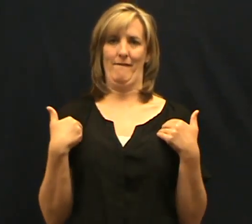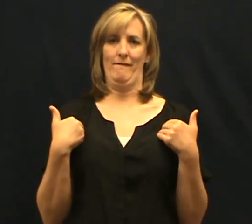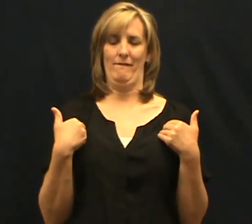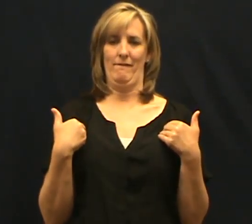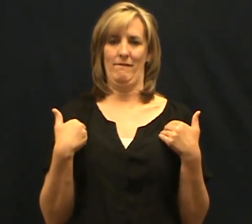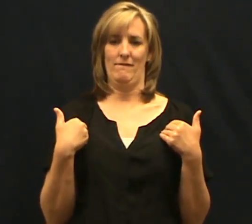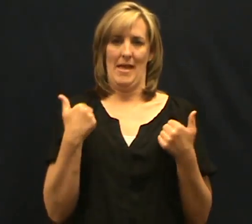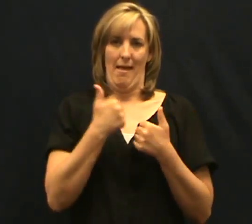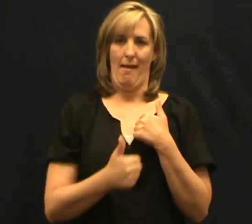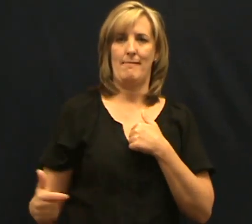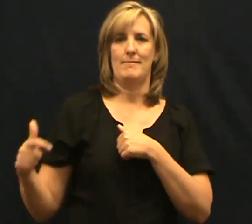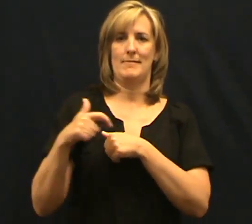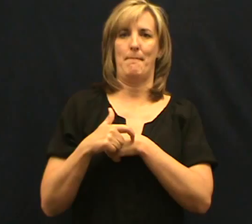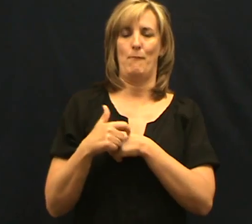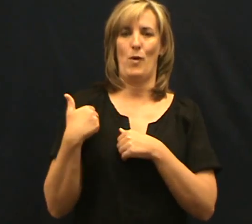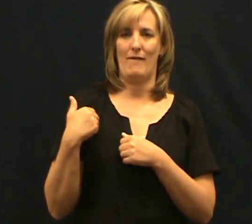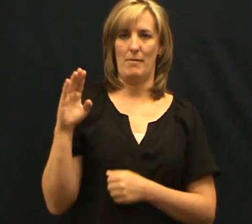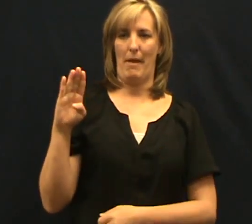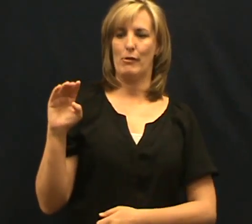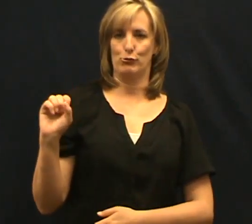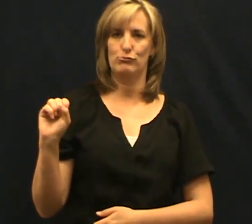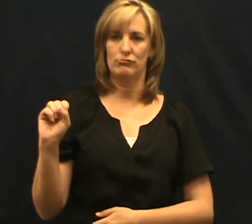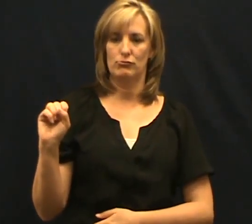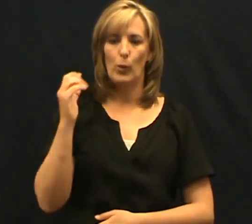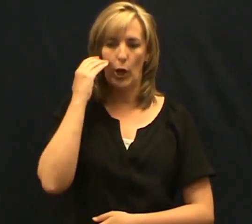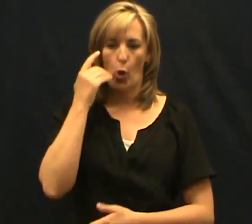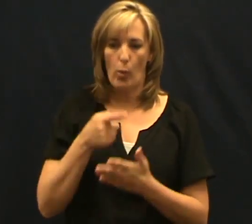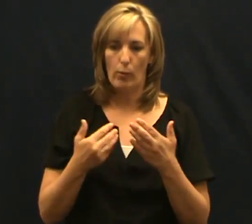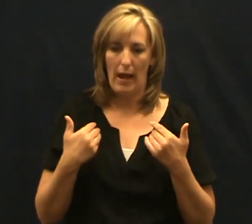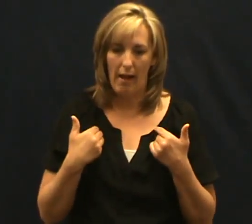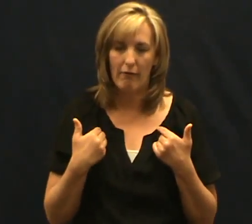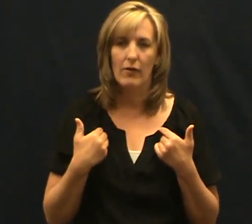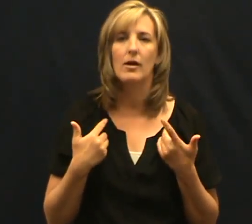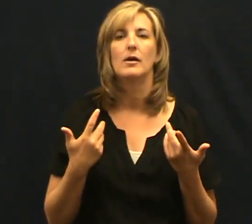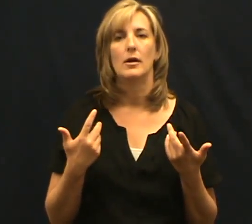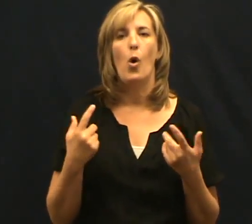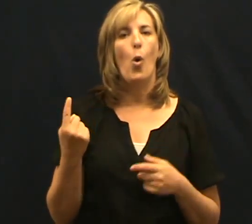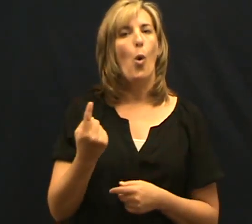what we have or what we owe. And so only the temporary